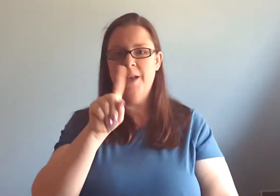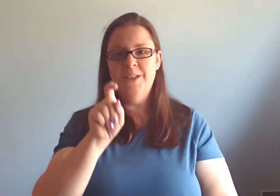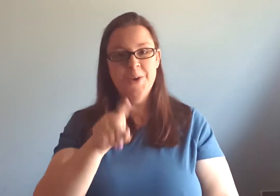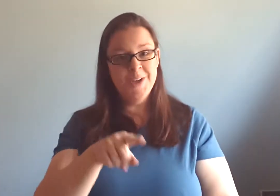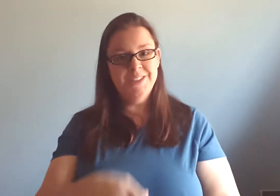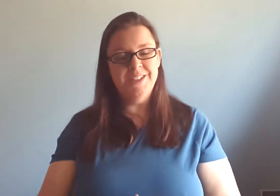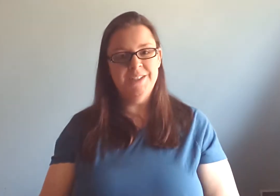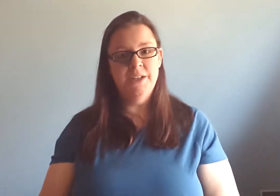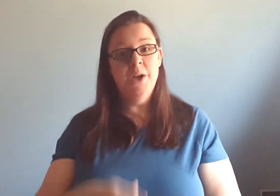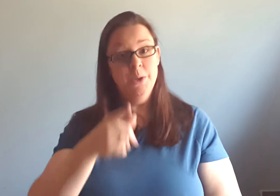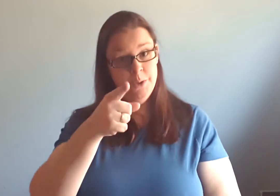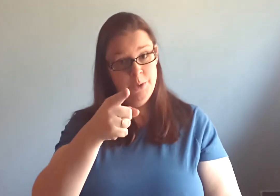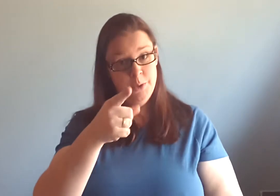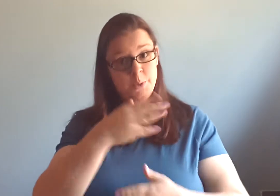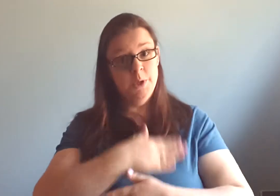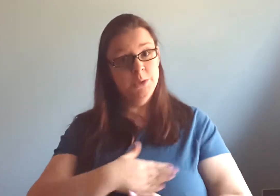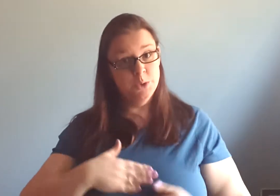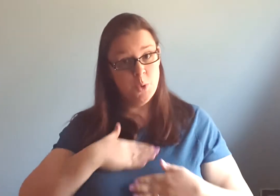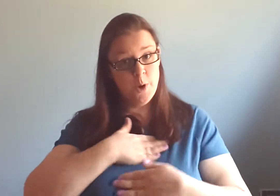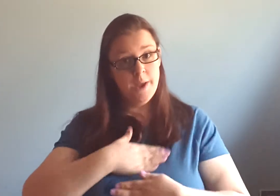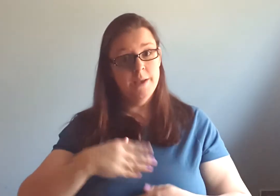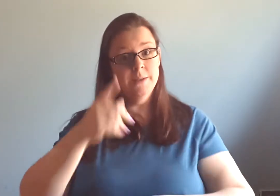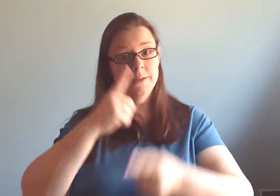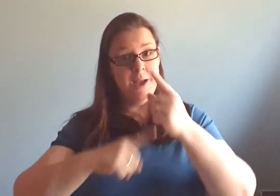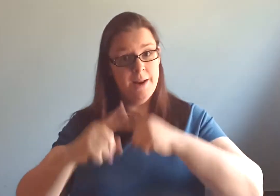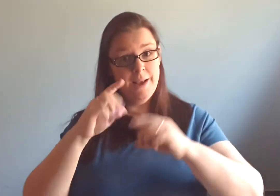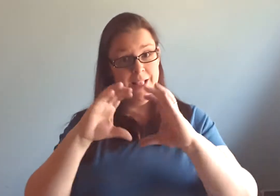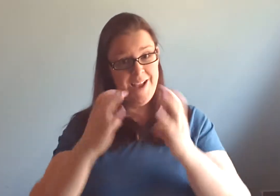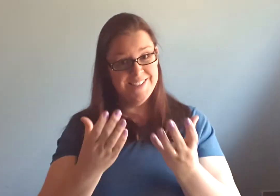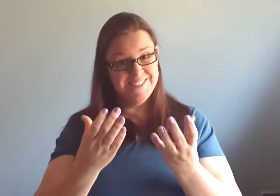asking a question. Do you enjoy signing class?